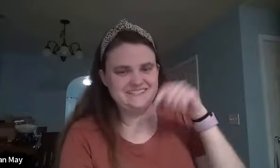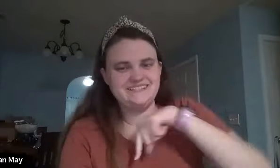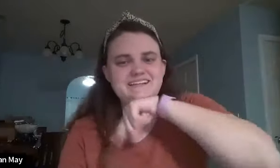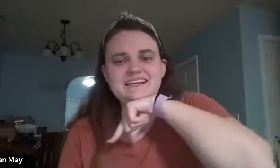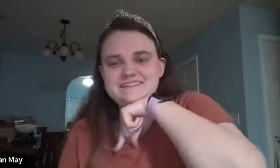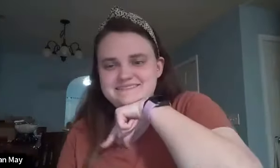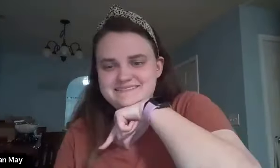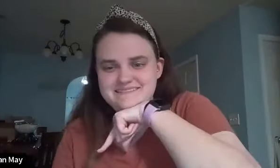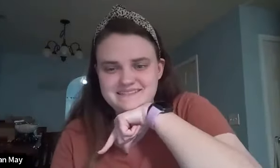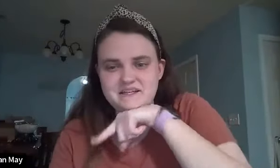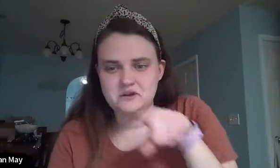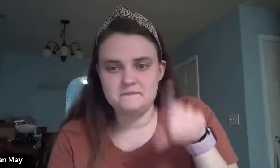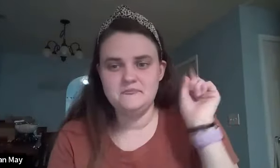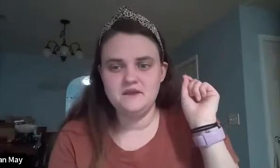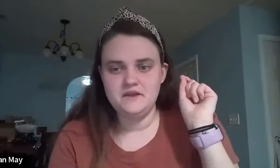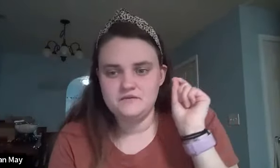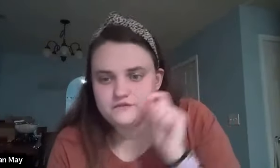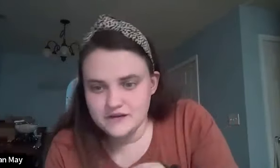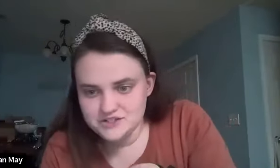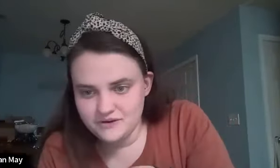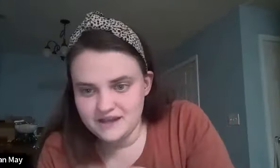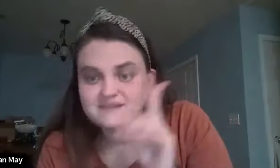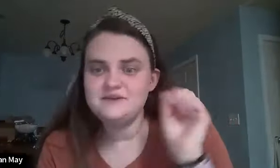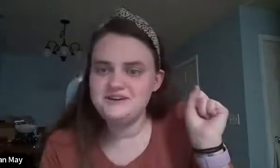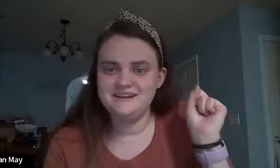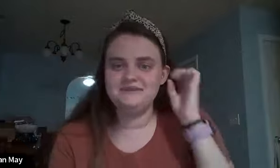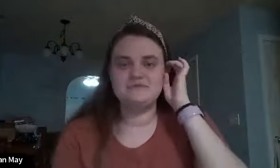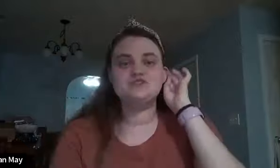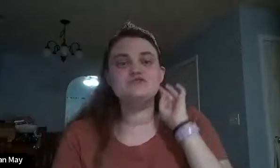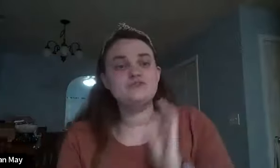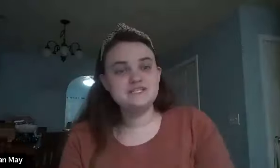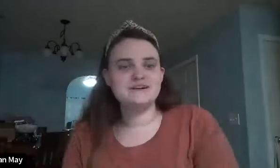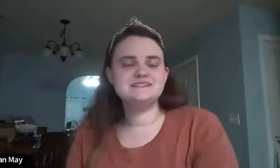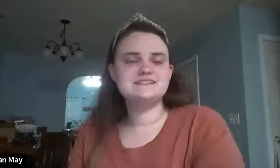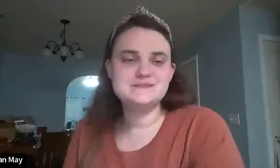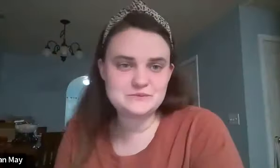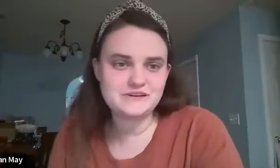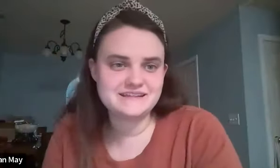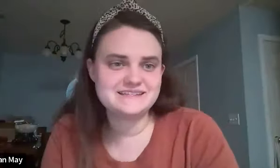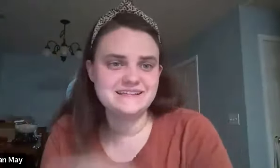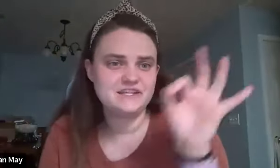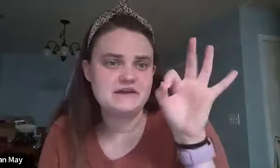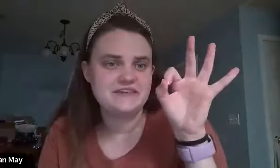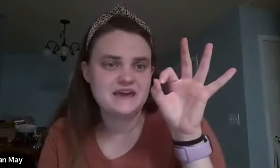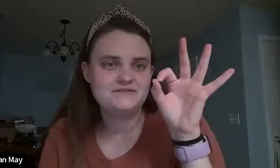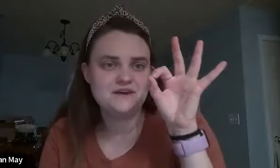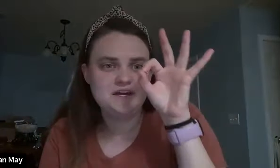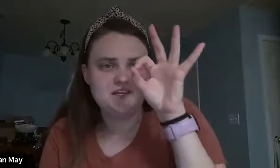Good. Okay. French fries. Oh, here we go. So French fries, super easy. You have the F, you